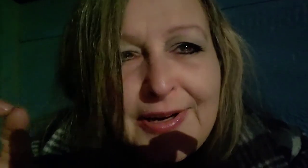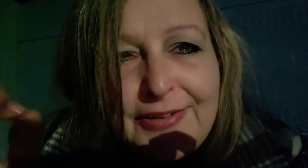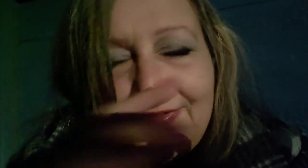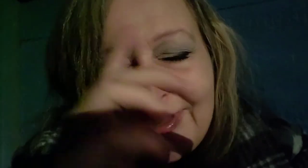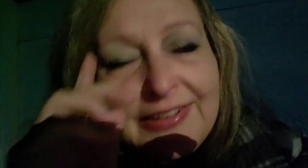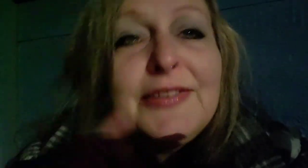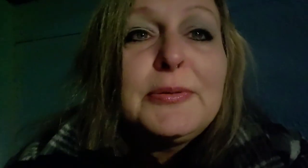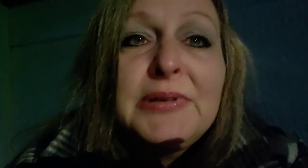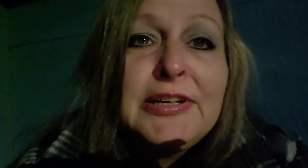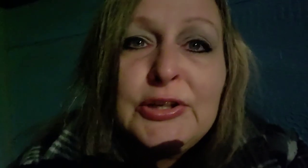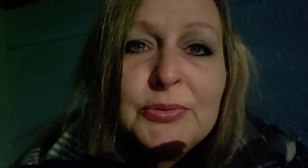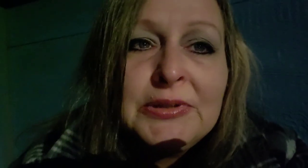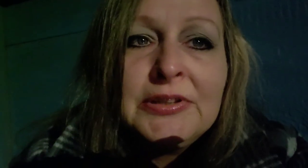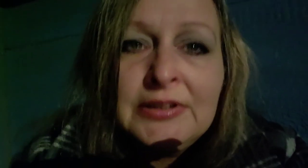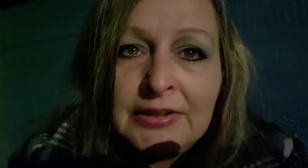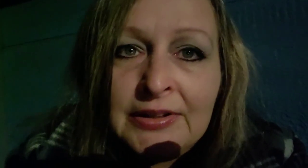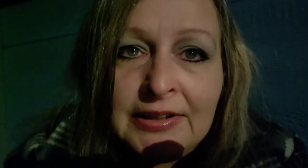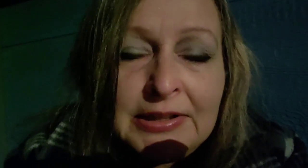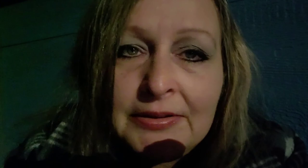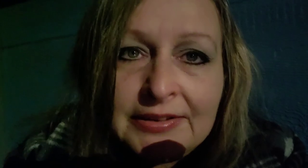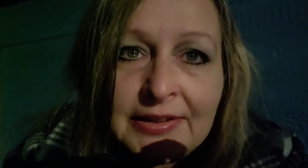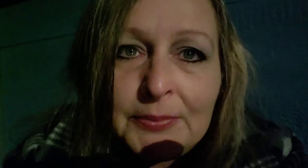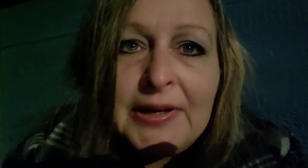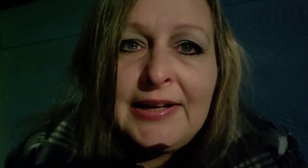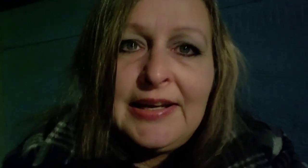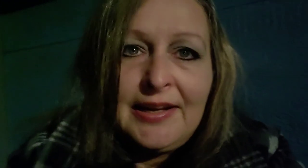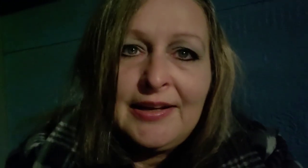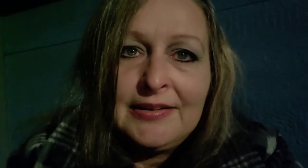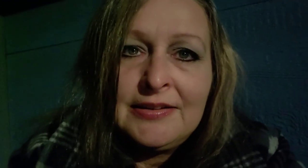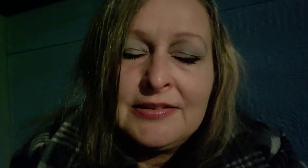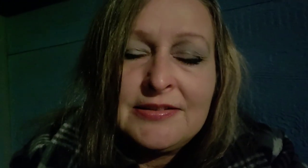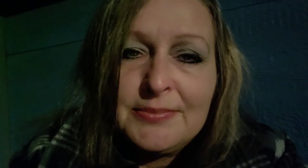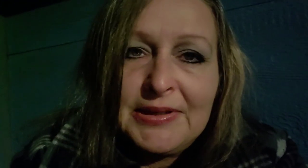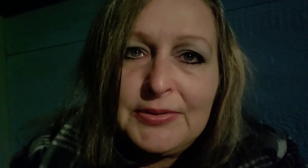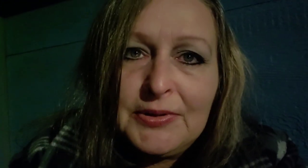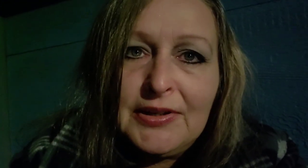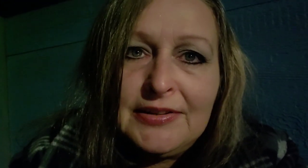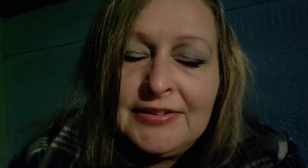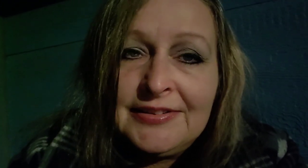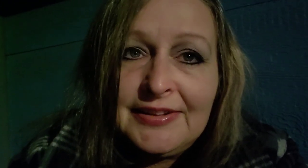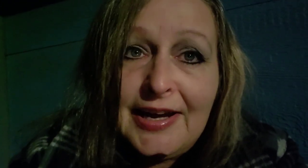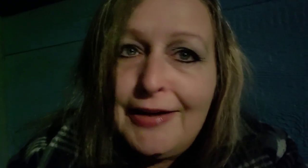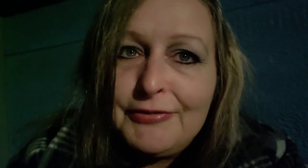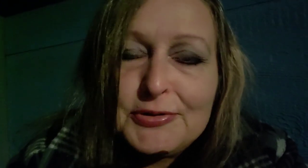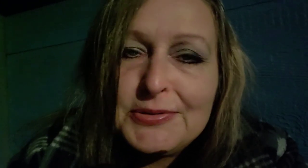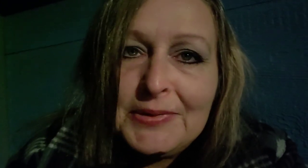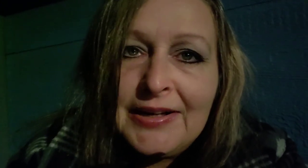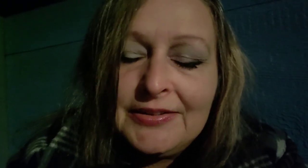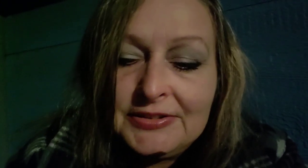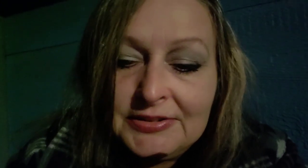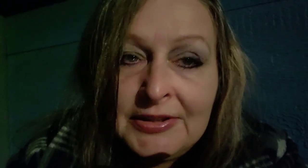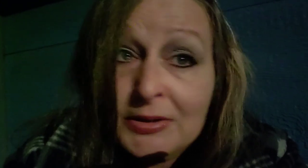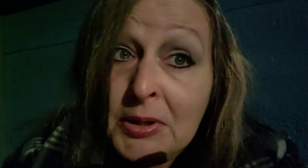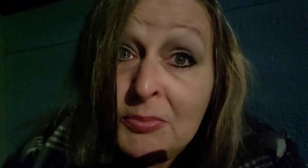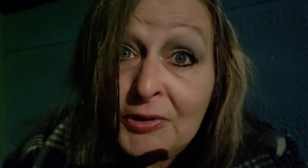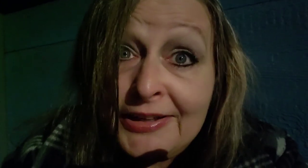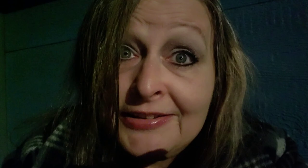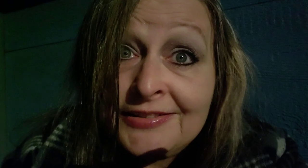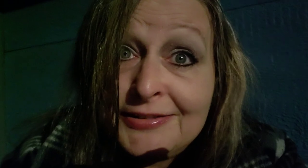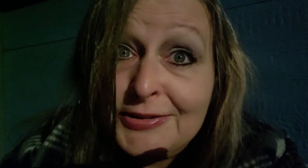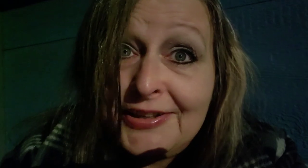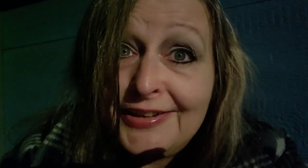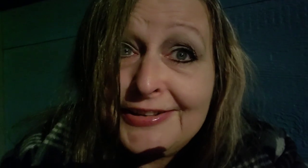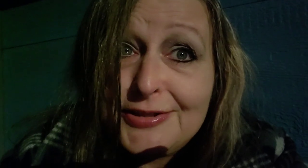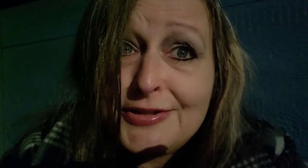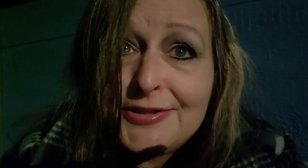just to try to find a little bit of humor here and there when I can to make you all laugh or smile or